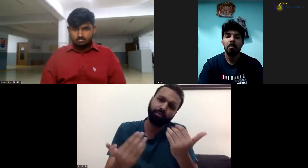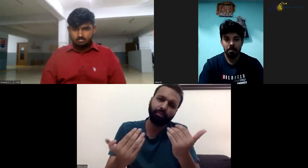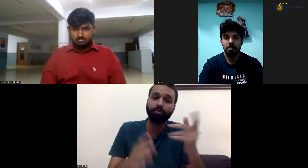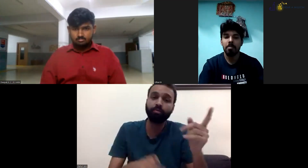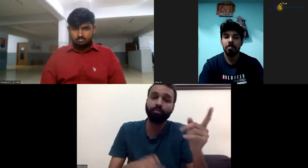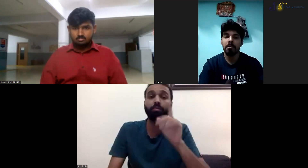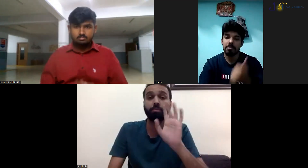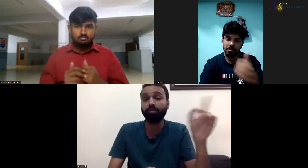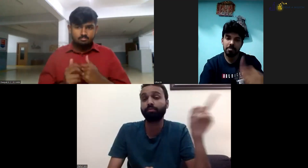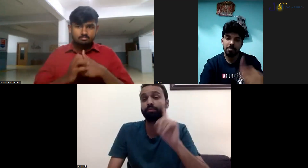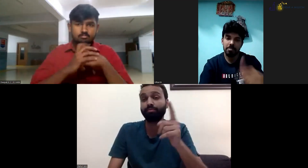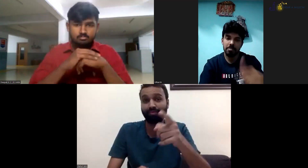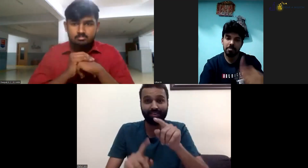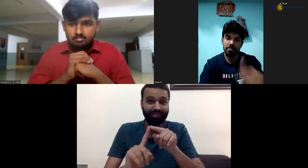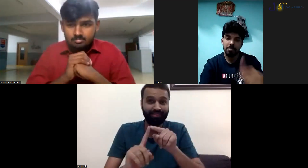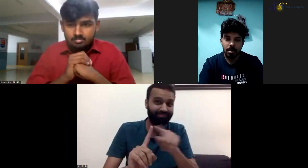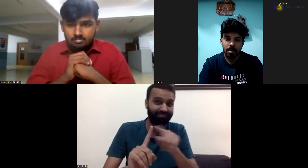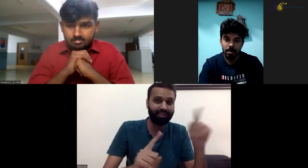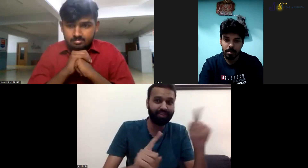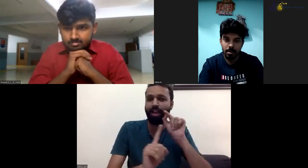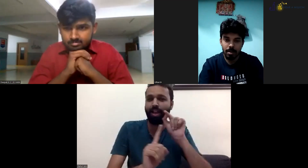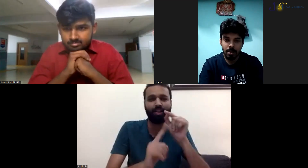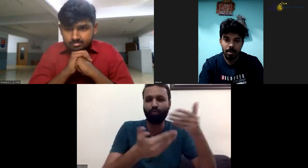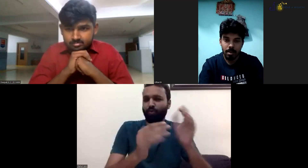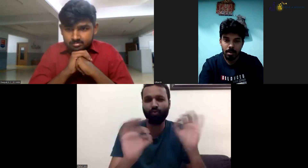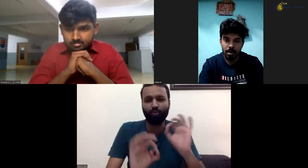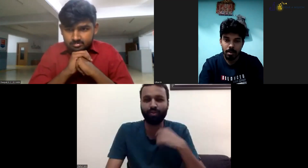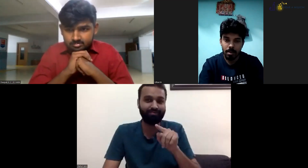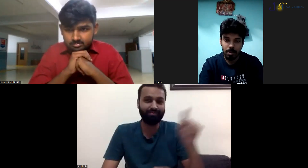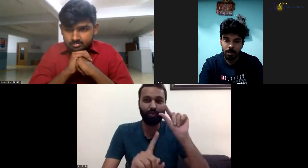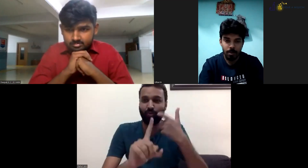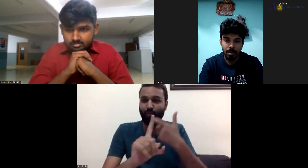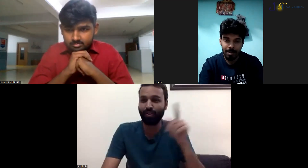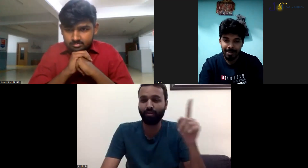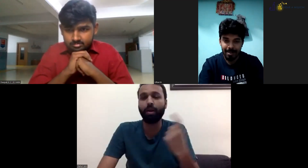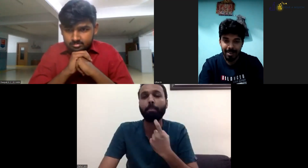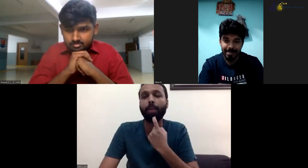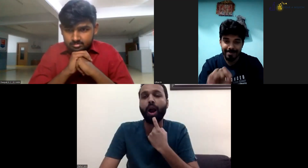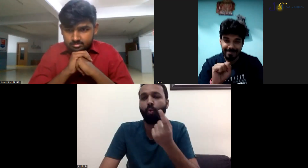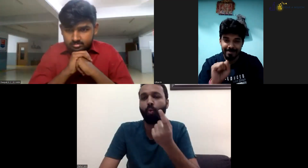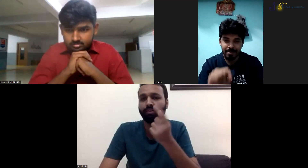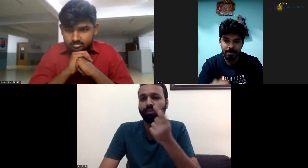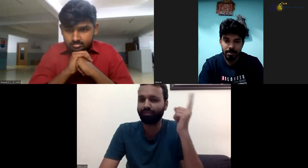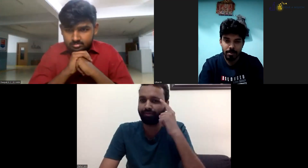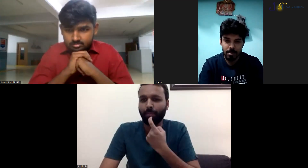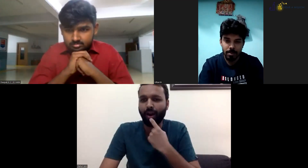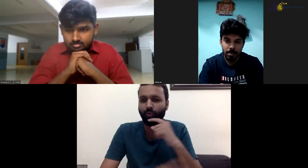travel. Is that okay? Like, yeah, you can do that. If you don't have any invitation in